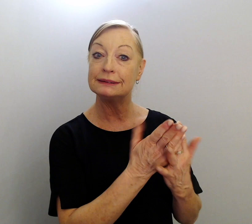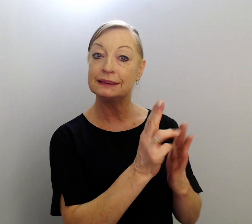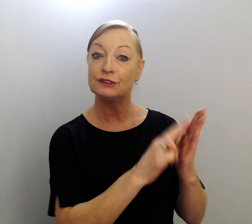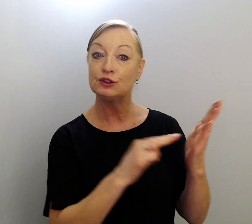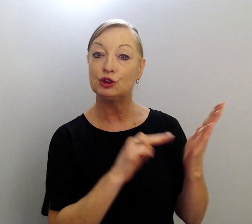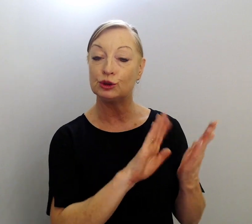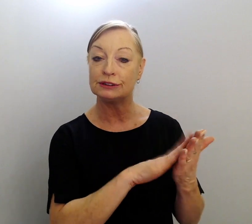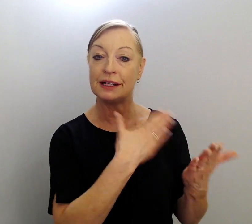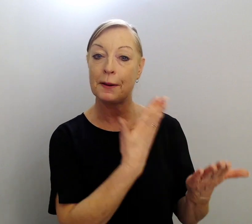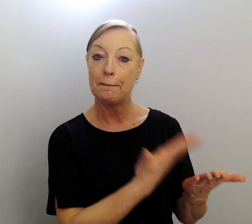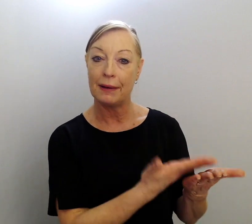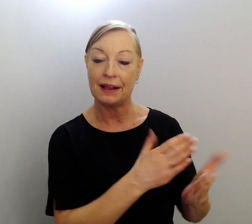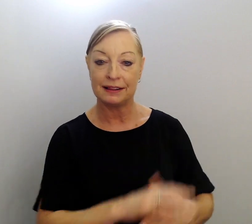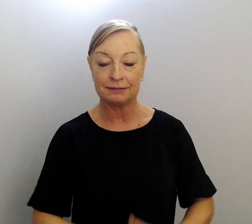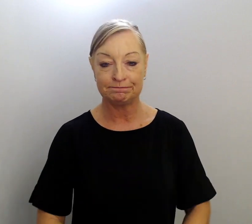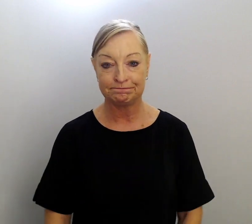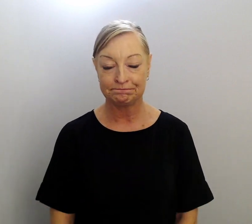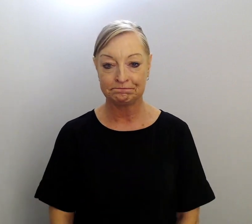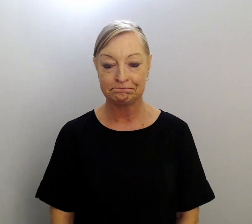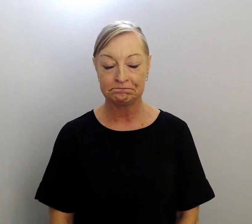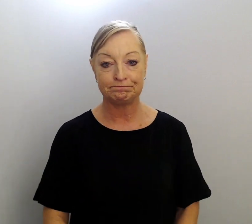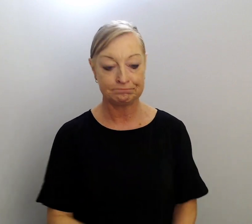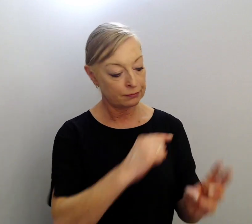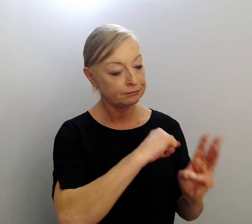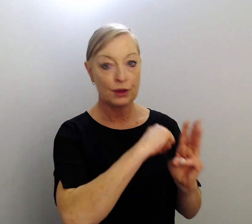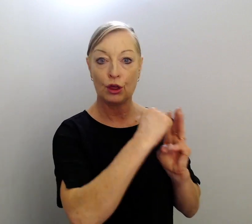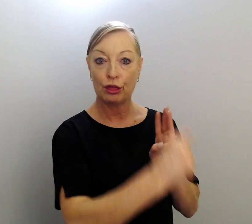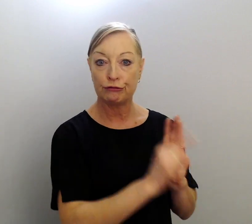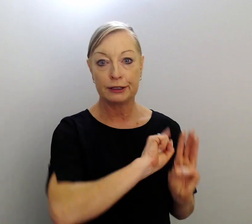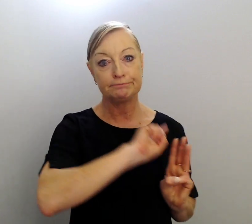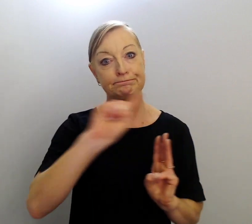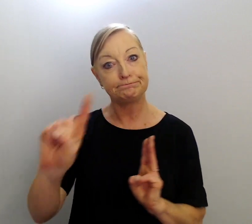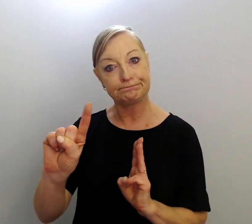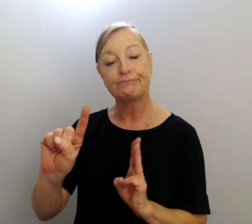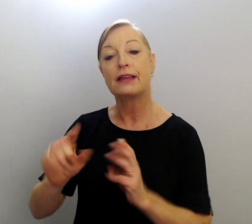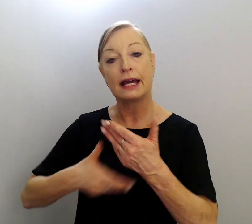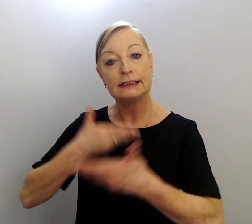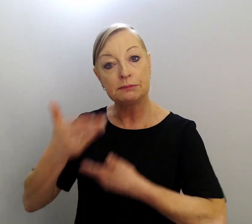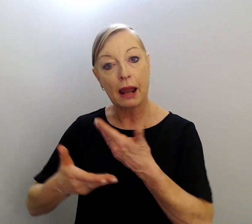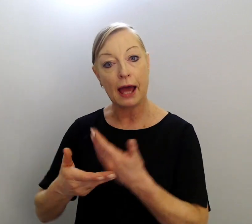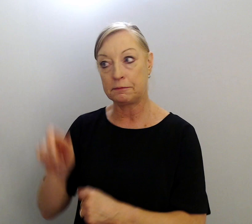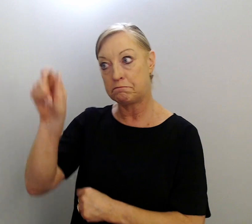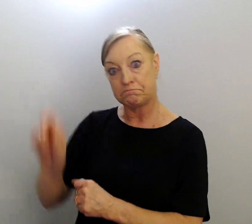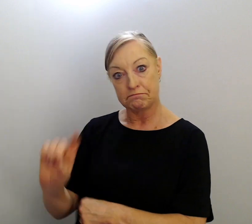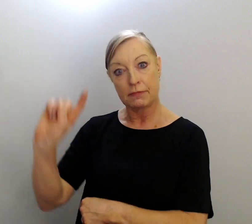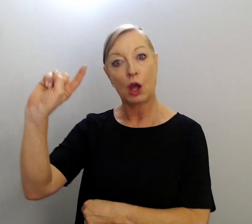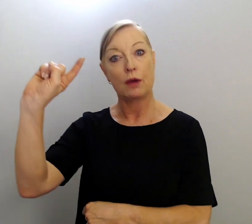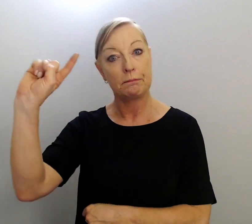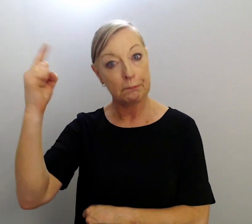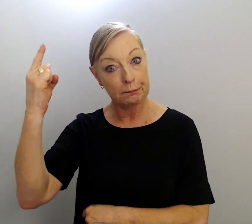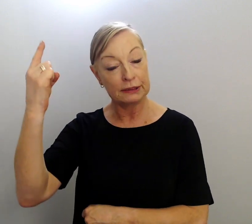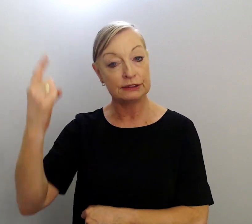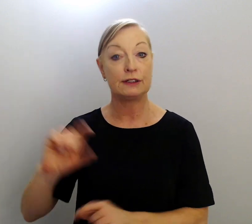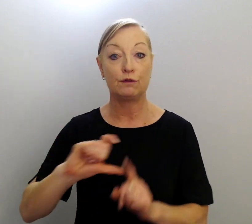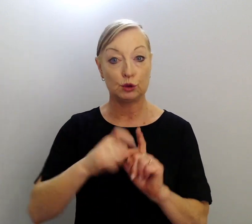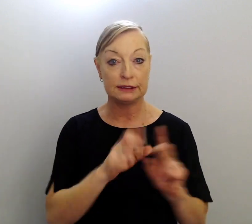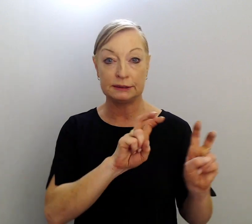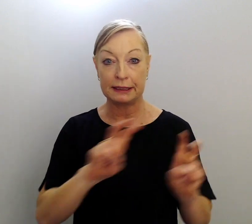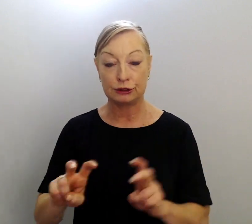to strengthen the Accessibility for New Zealanders Bill. They explained that the Minister for Disability